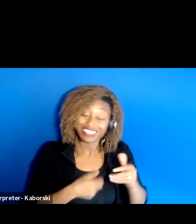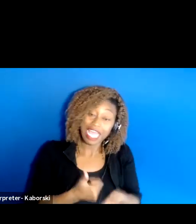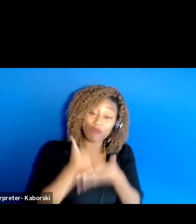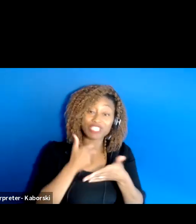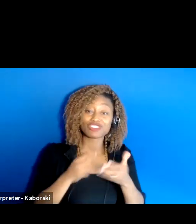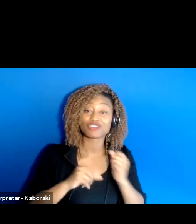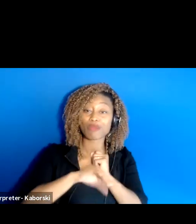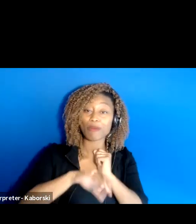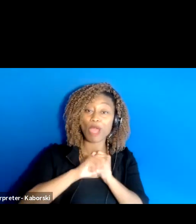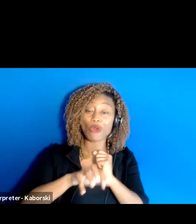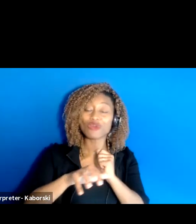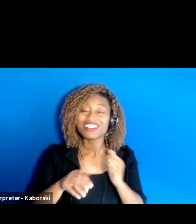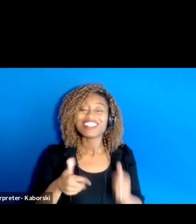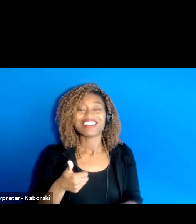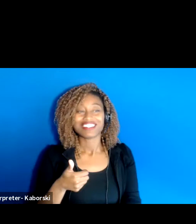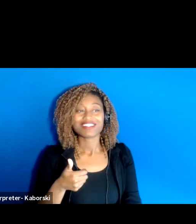state.